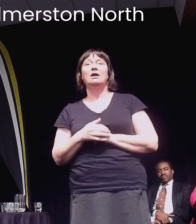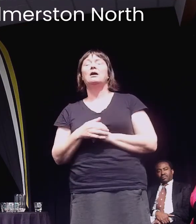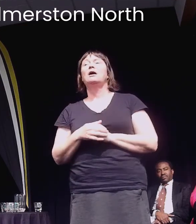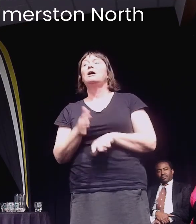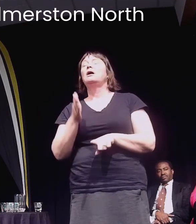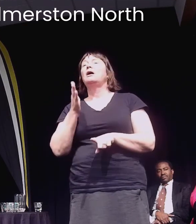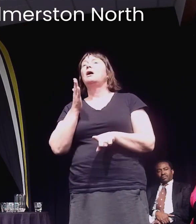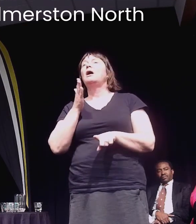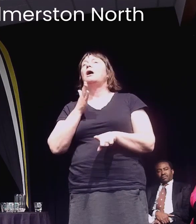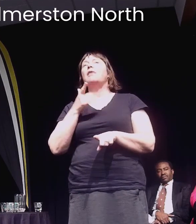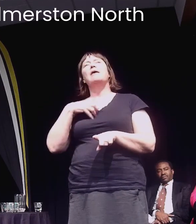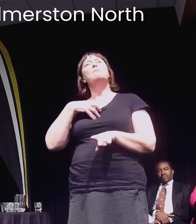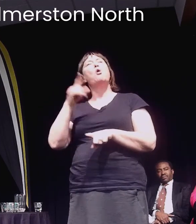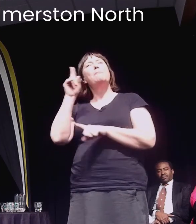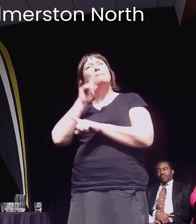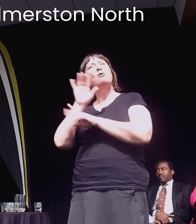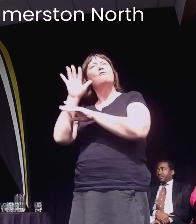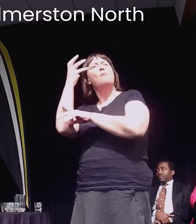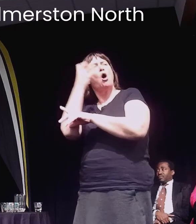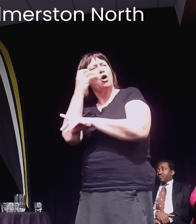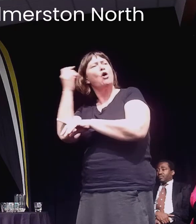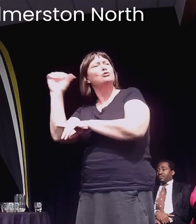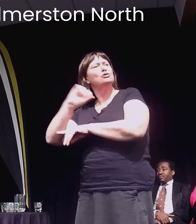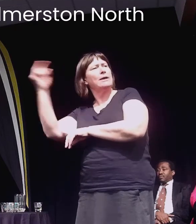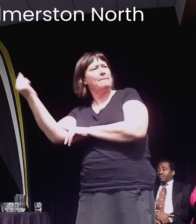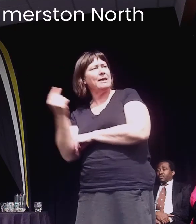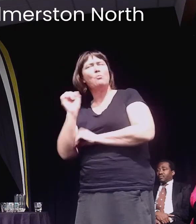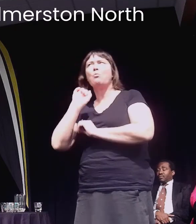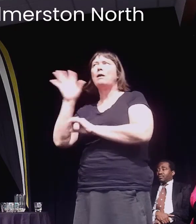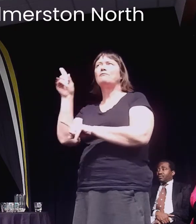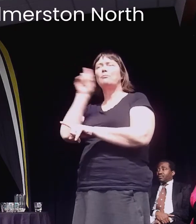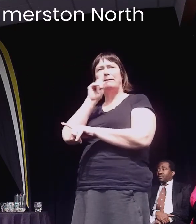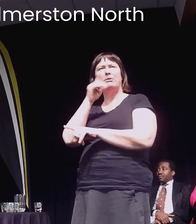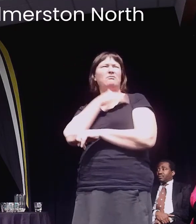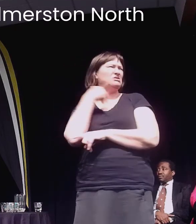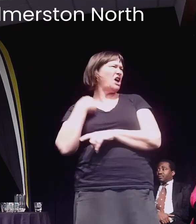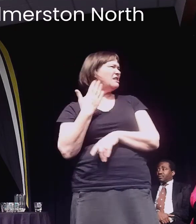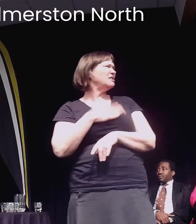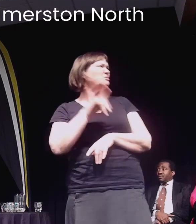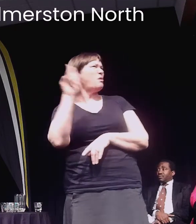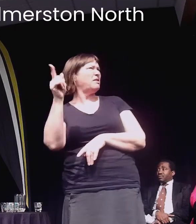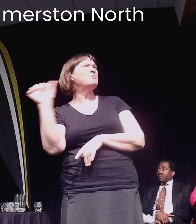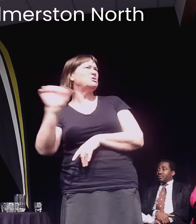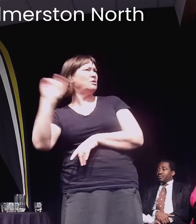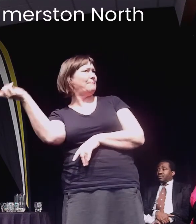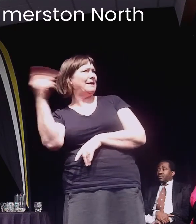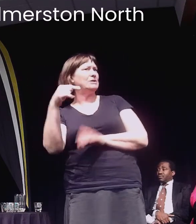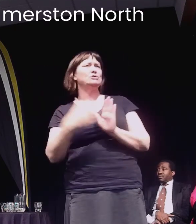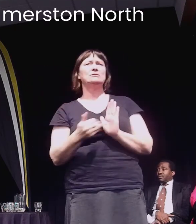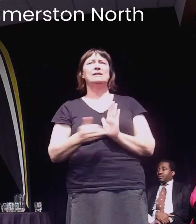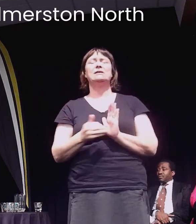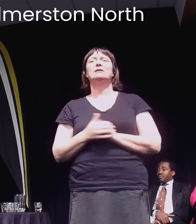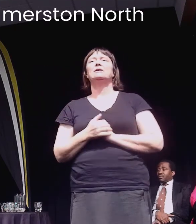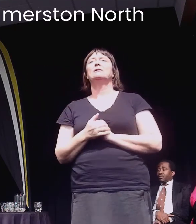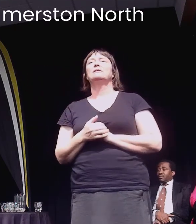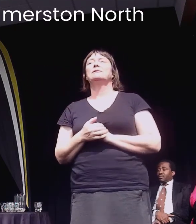like though more immigrants from Hong Kong. I think these are wonderful people. If China doesn't want them, we should bring them out to New Zealand.